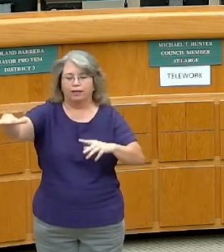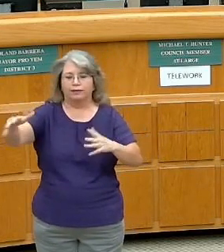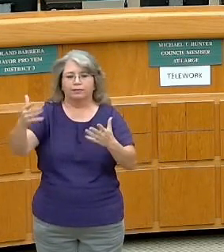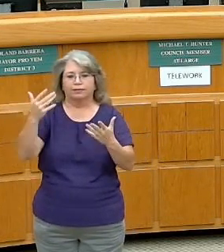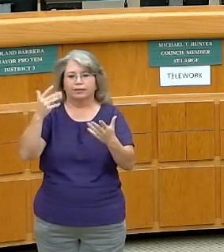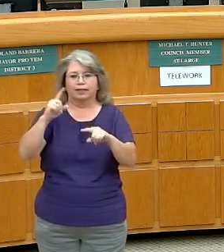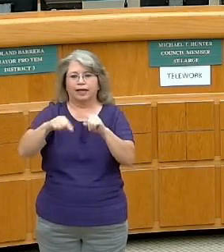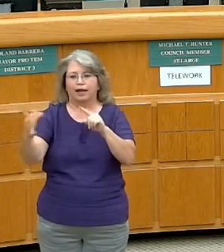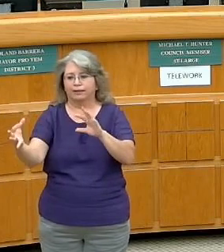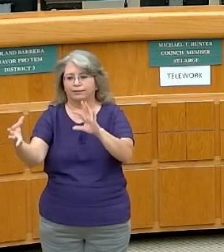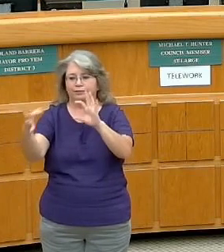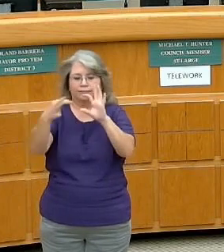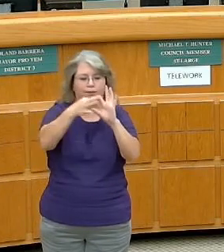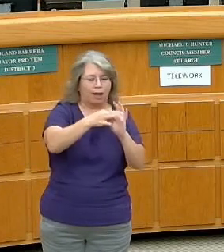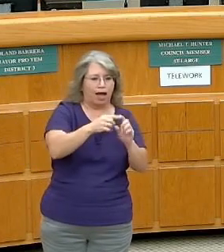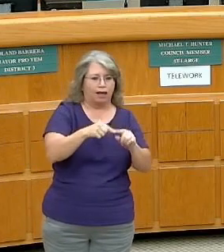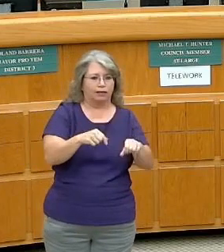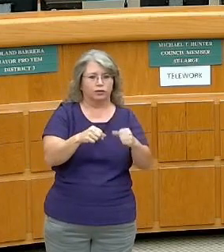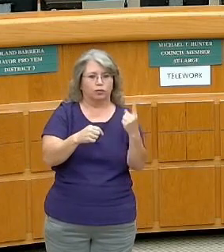it back to any one source.